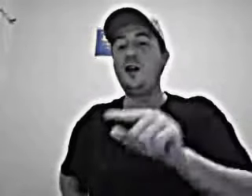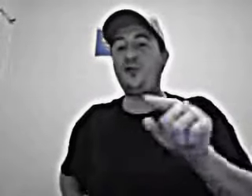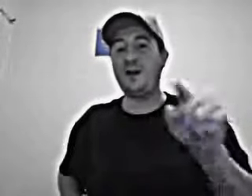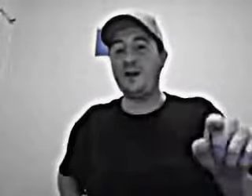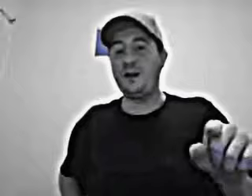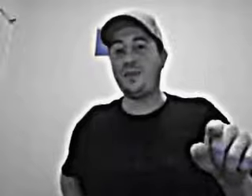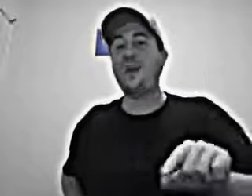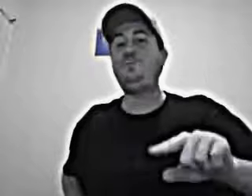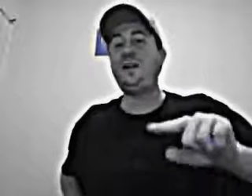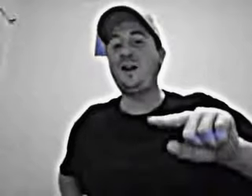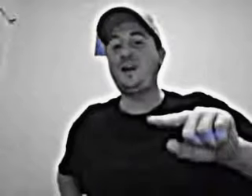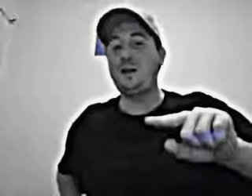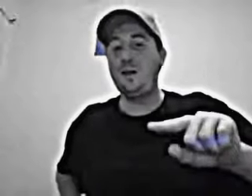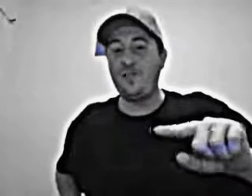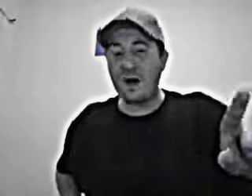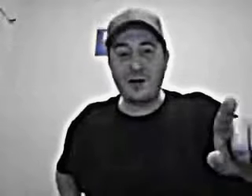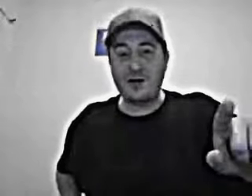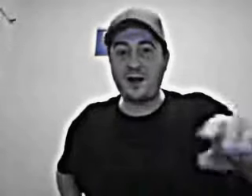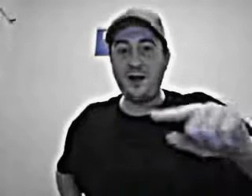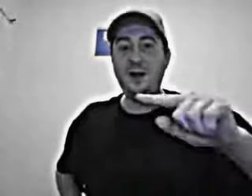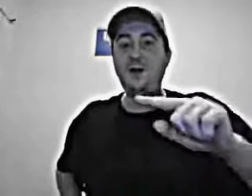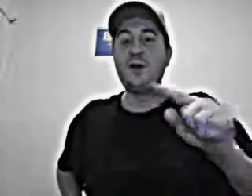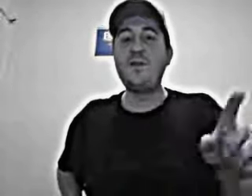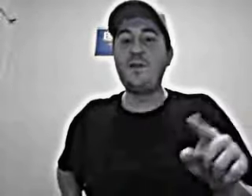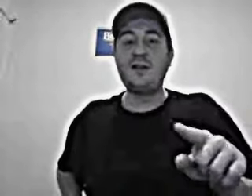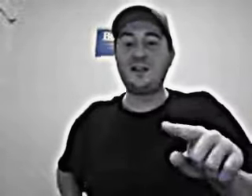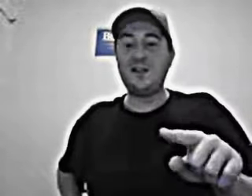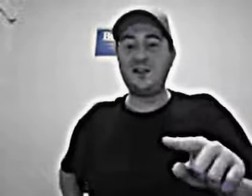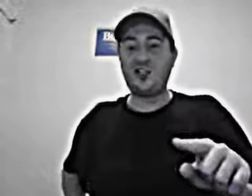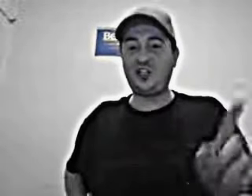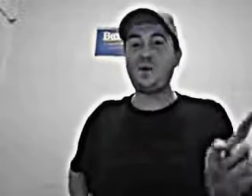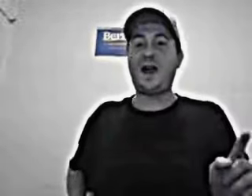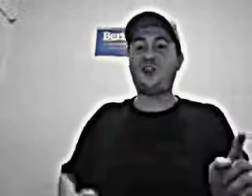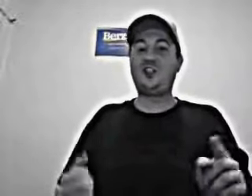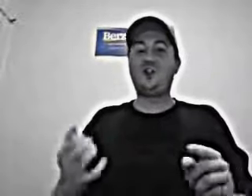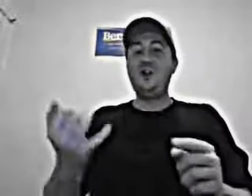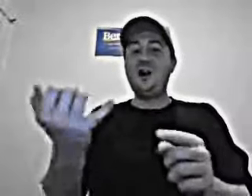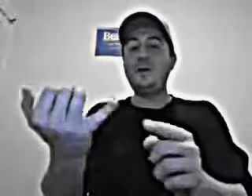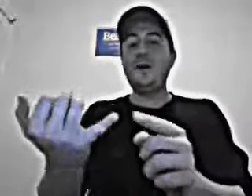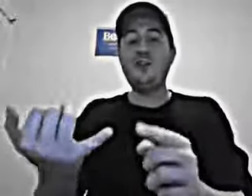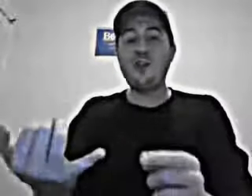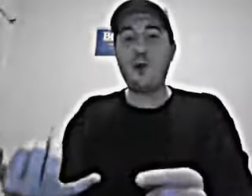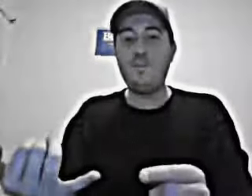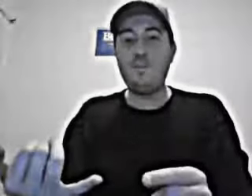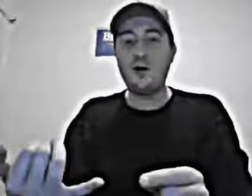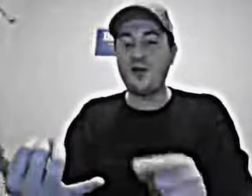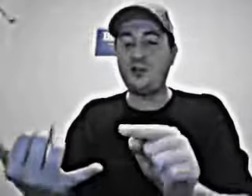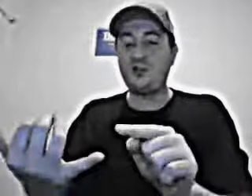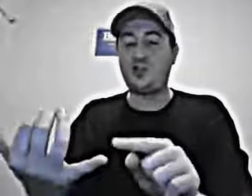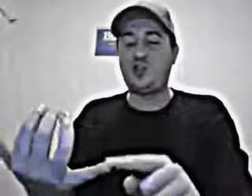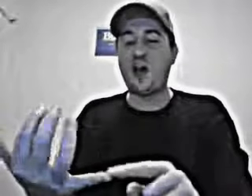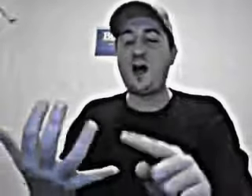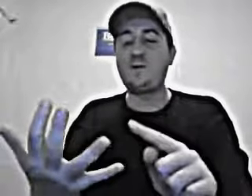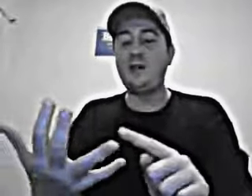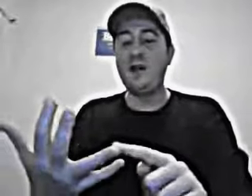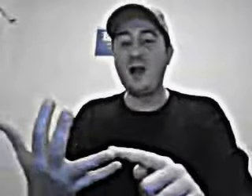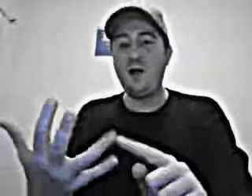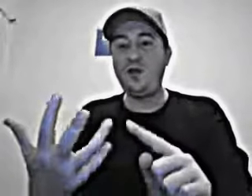health care here that's because America the government doesn't give a shit about you I mean those are your bread and butter issues jobs health